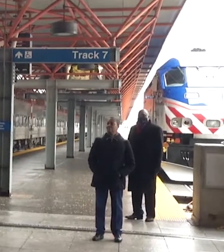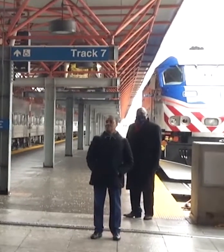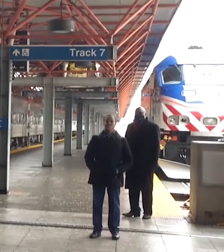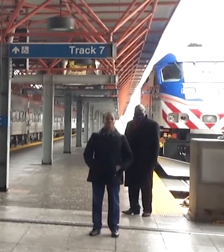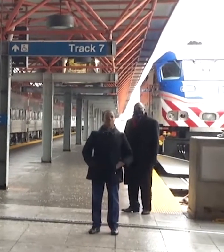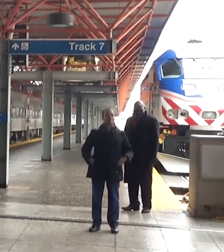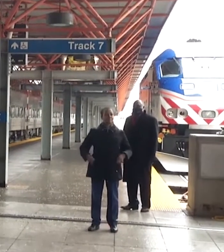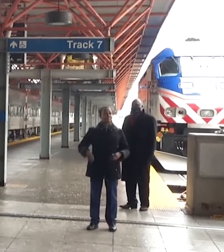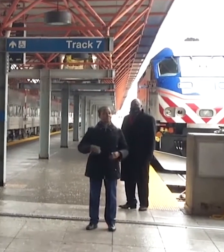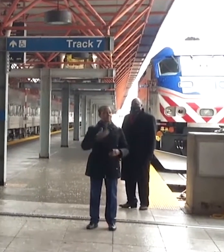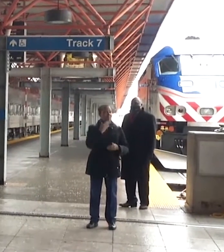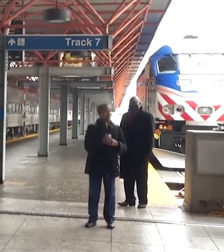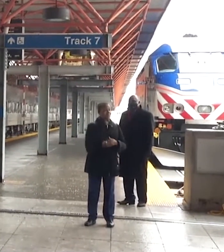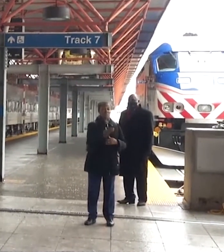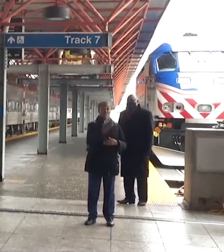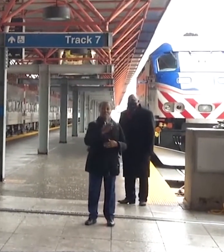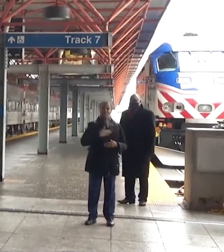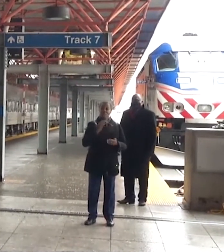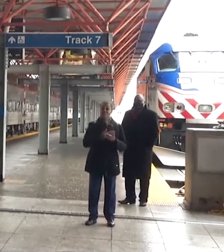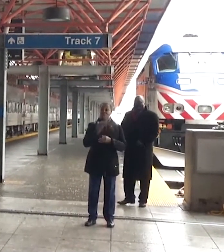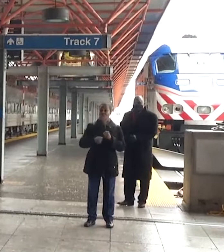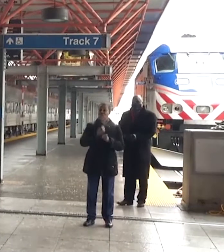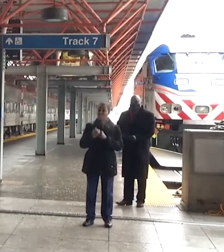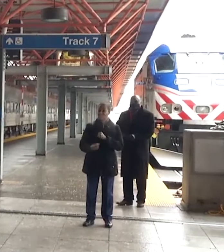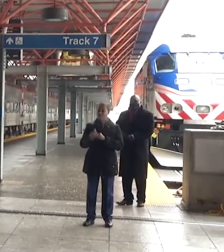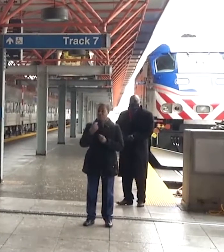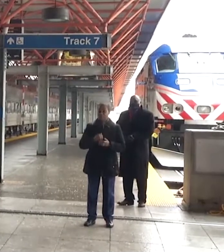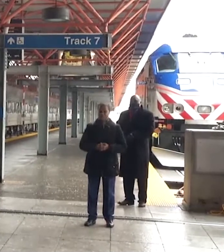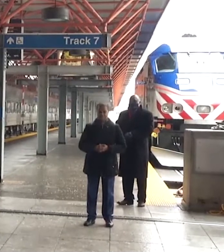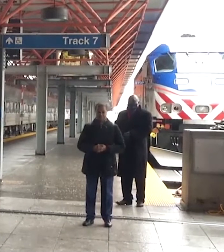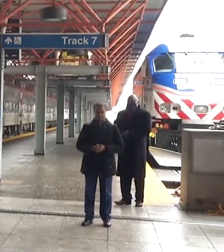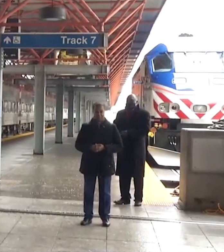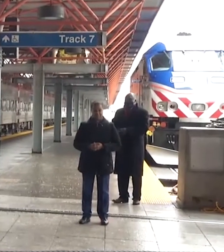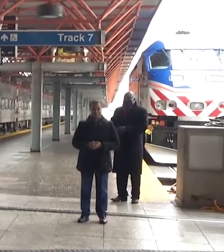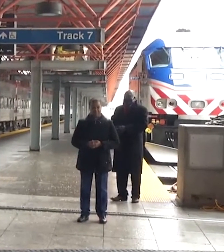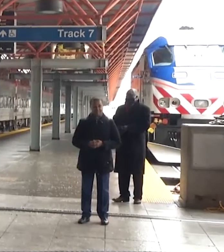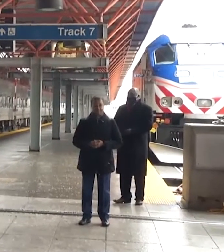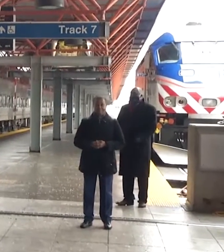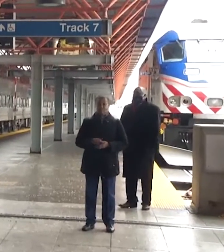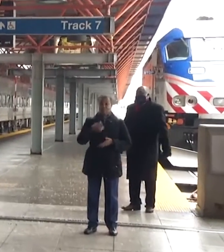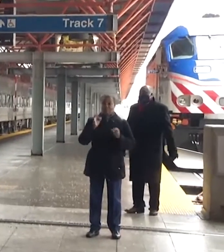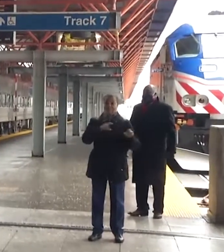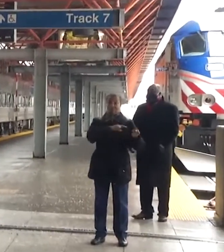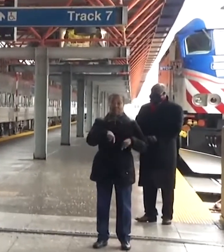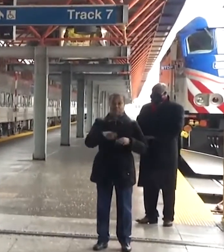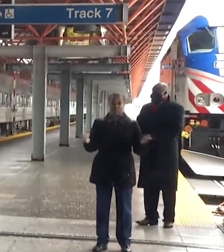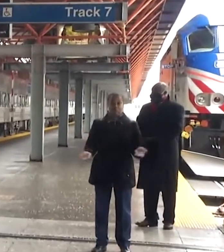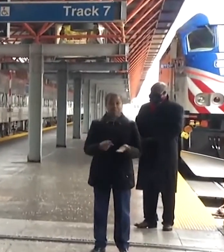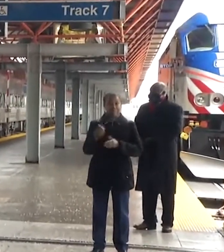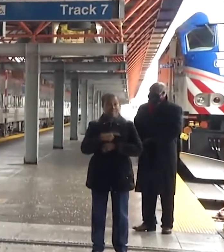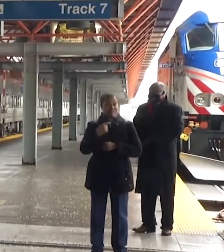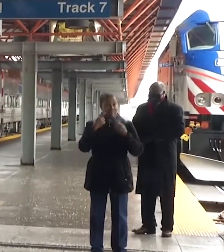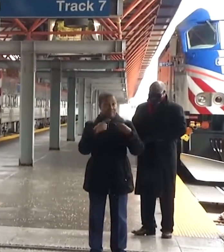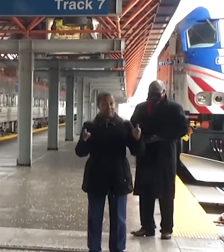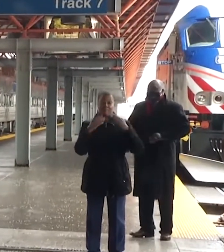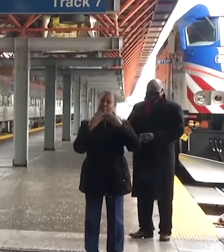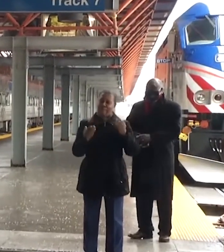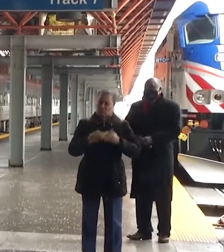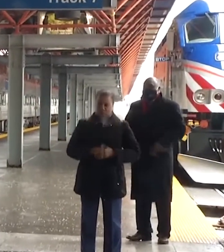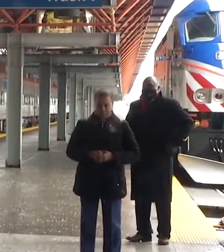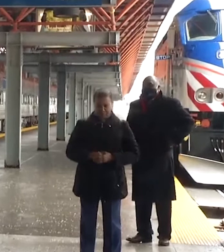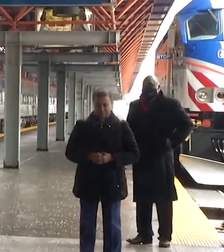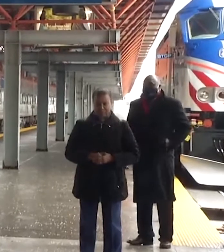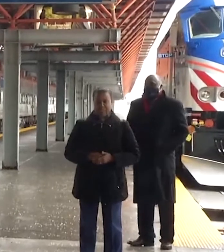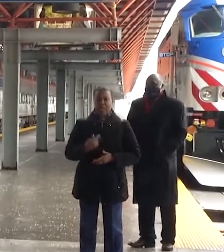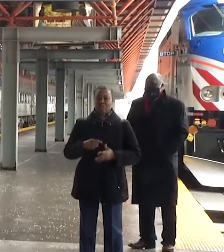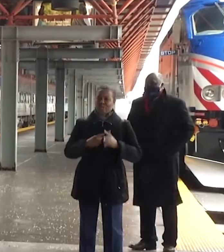Good morning and Happy New Year to everyone. I want to thank you for being with us here today for this announcement. As